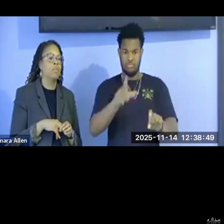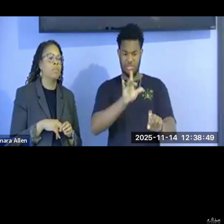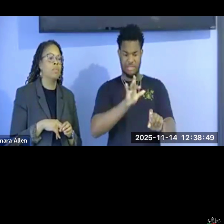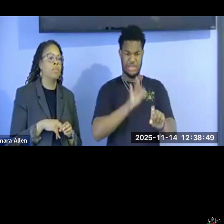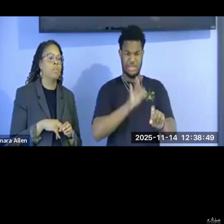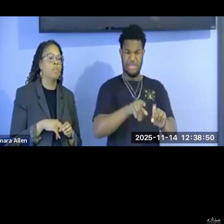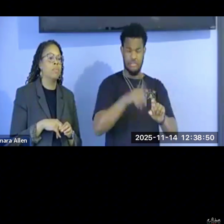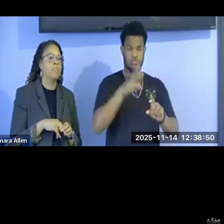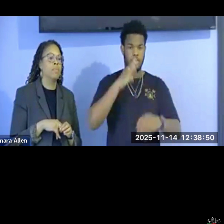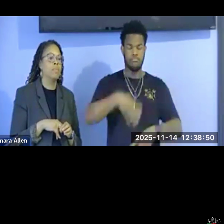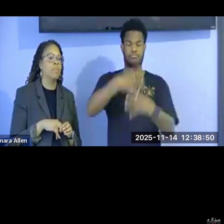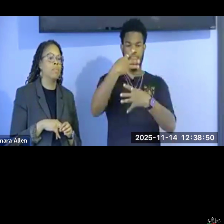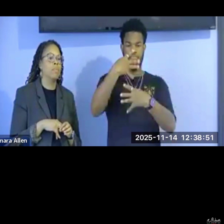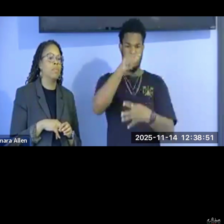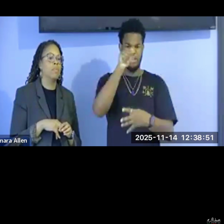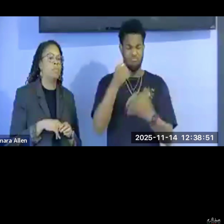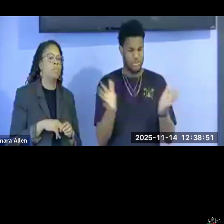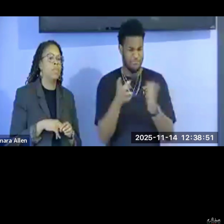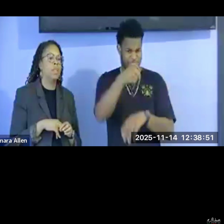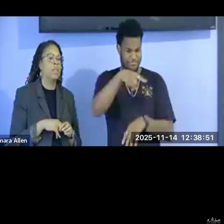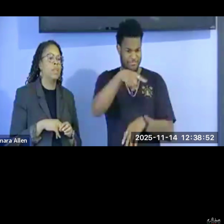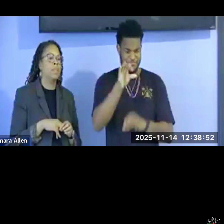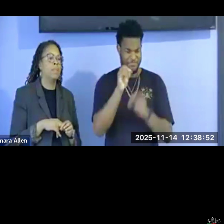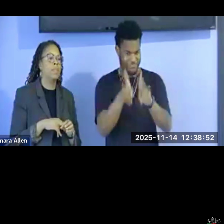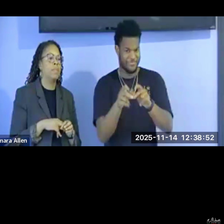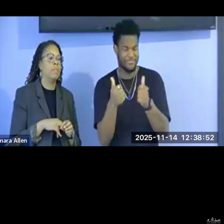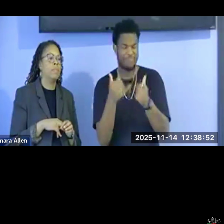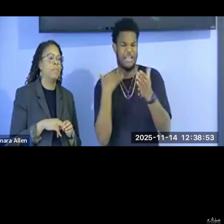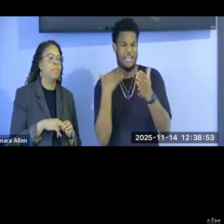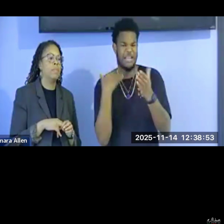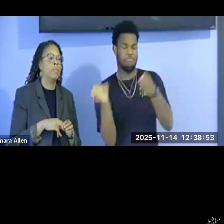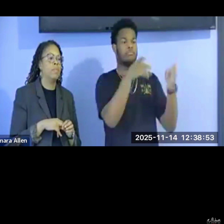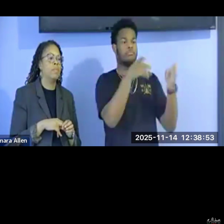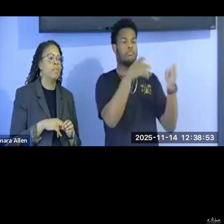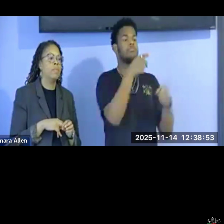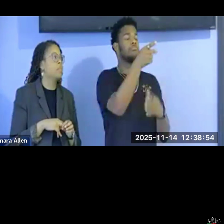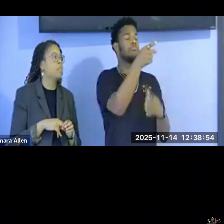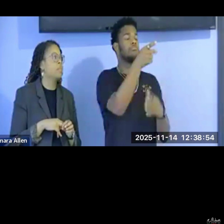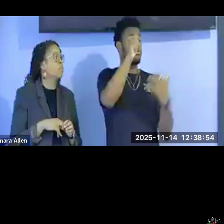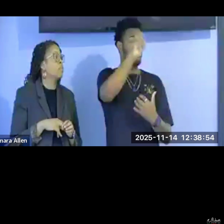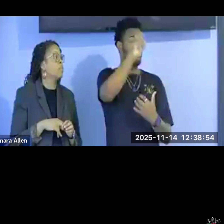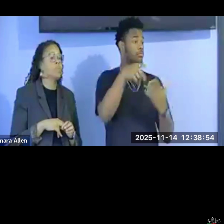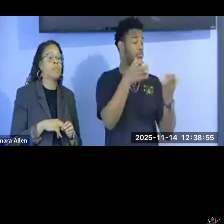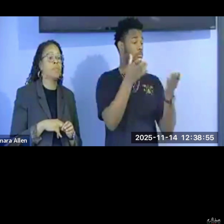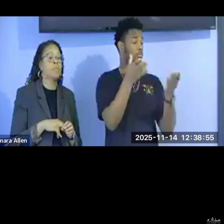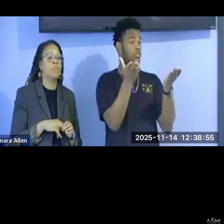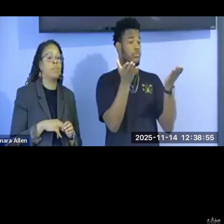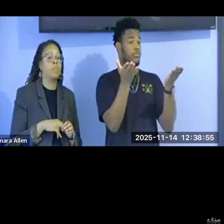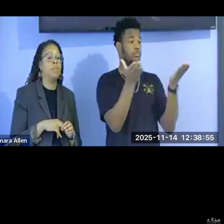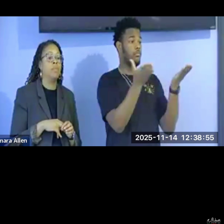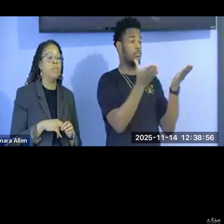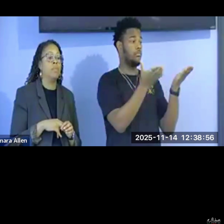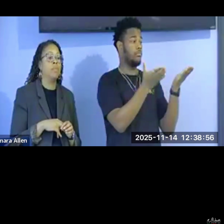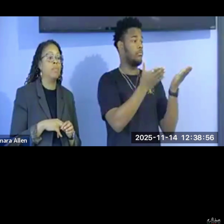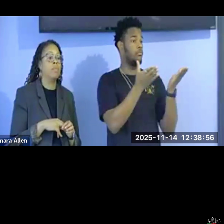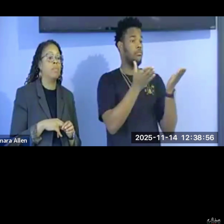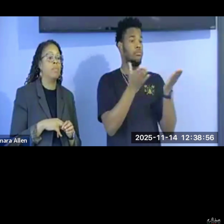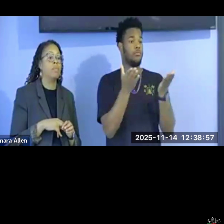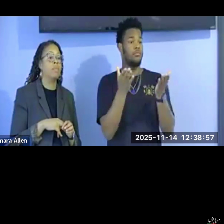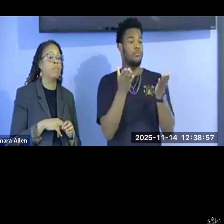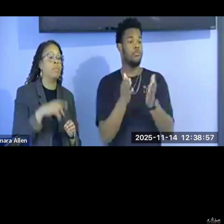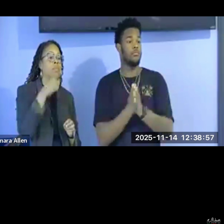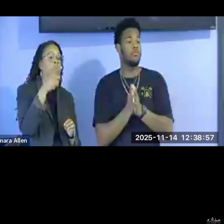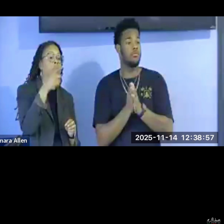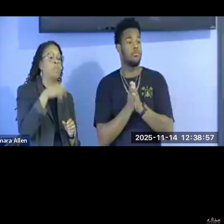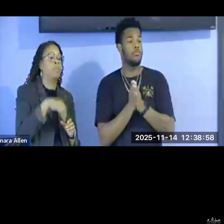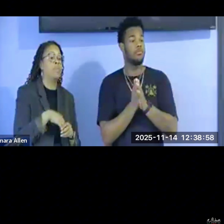feature. It's on the bottom in the toolbar. Once you click on it, you can type in your questions. Now I'm going back to the audience in